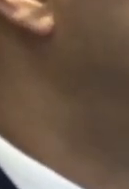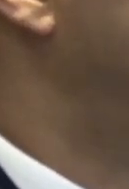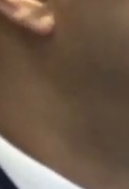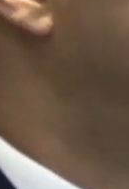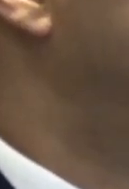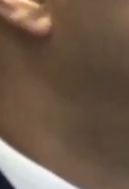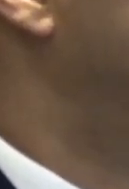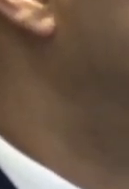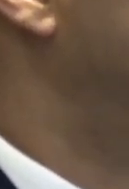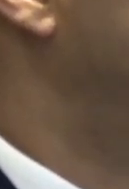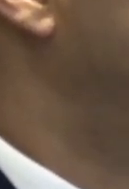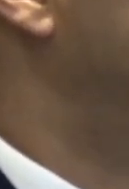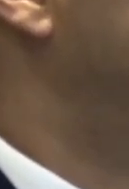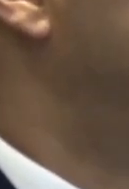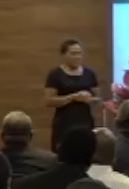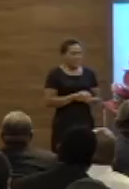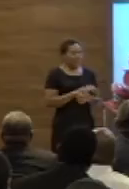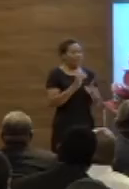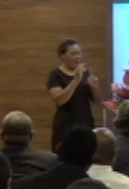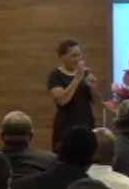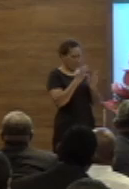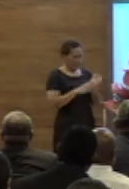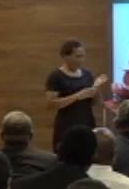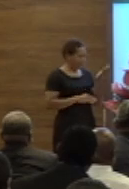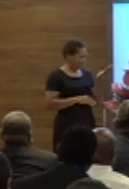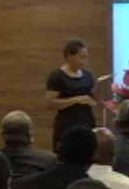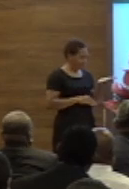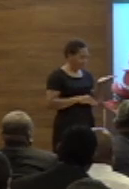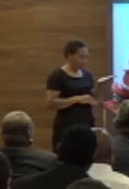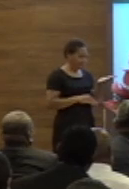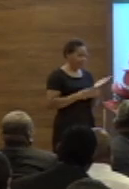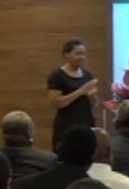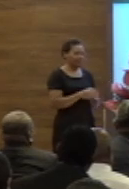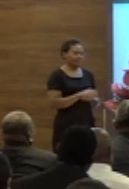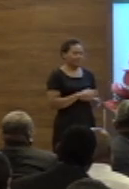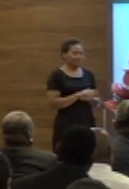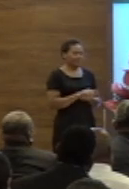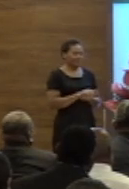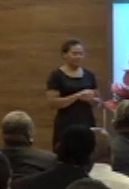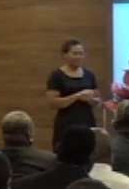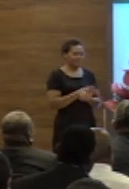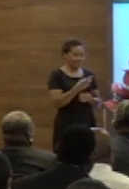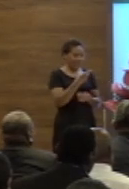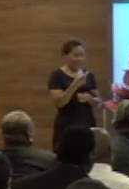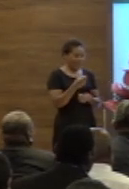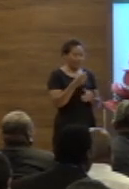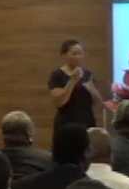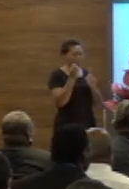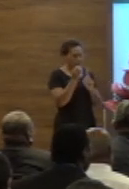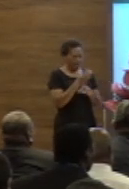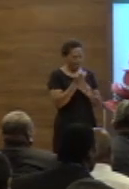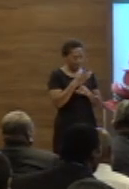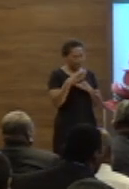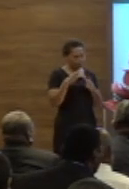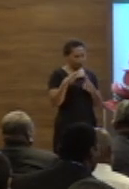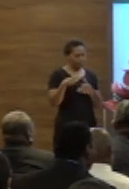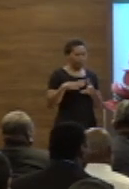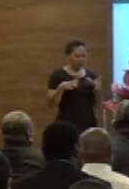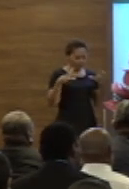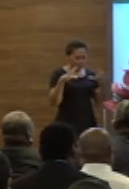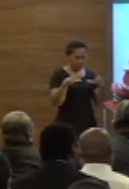this initiative. Honorable Prime Minister, sir, we respectfully invite you to address this important gathering this